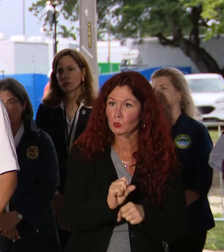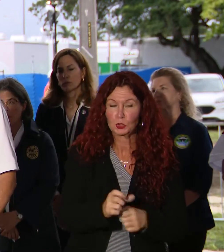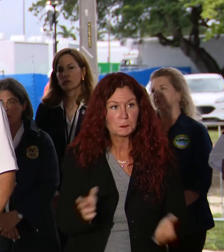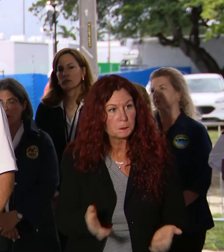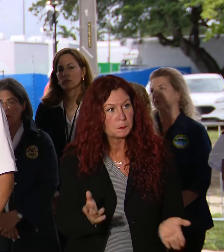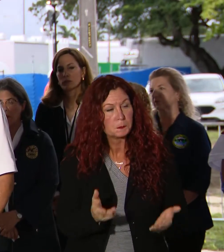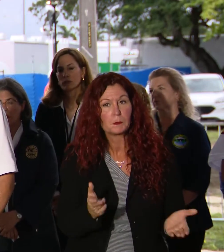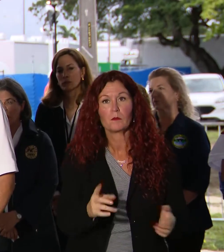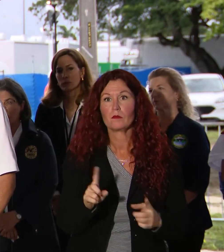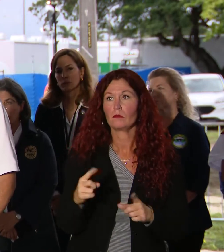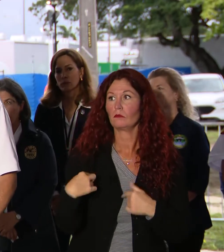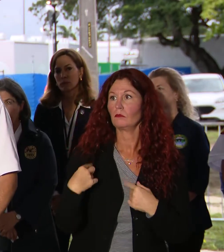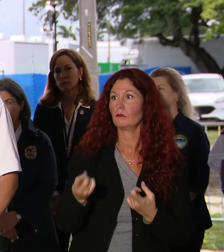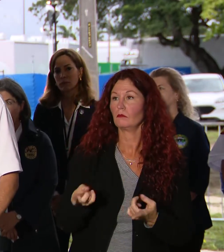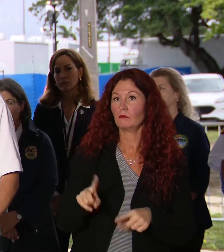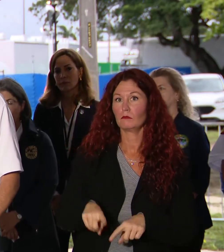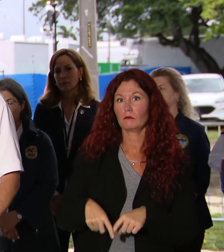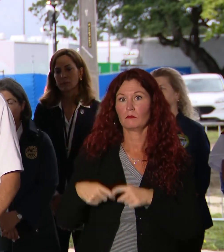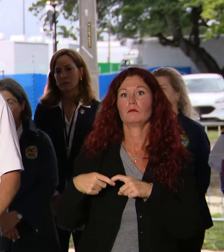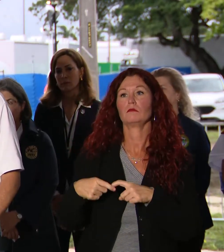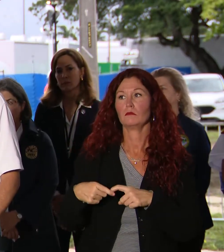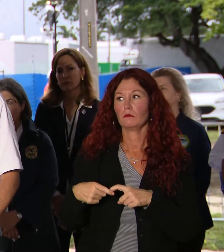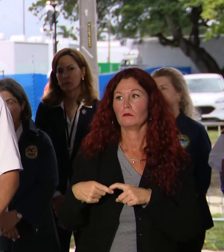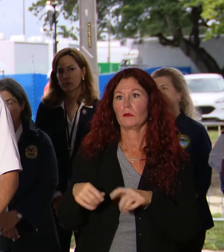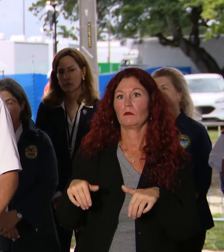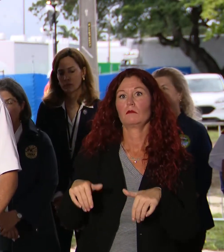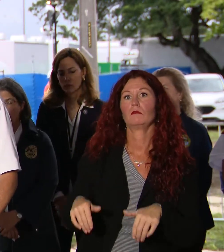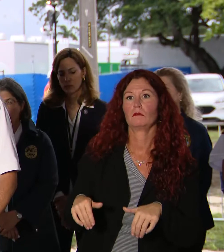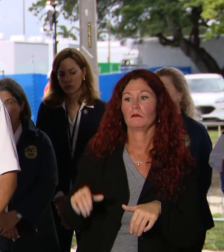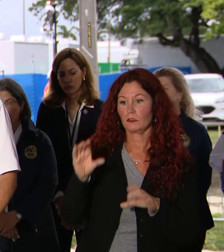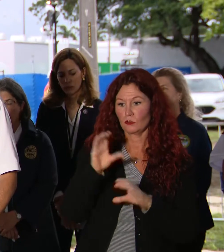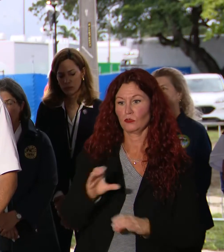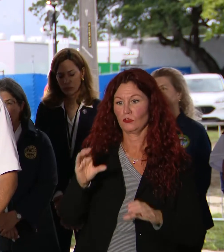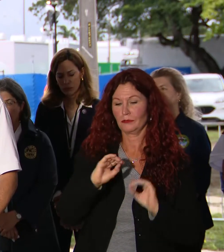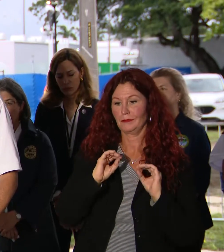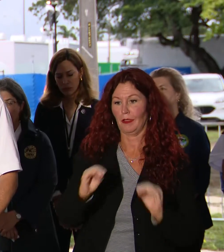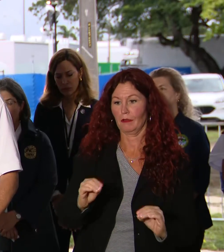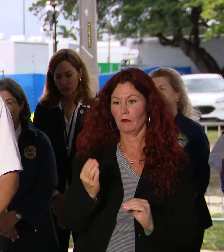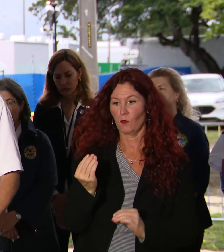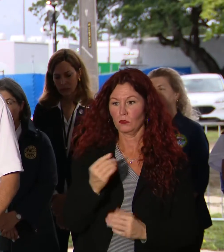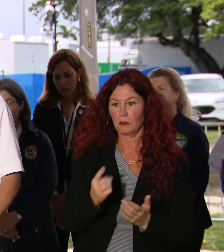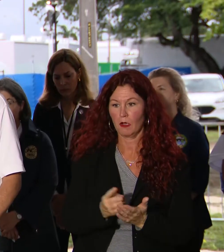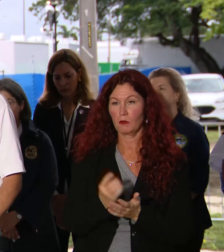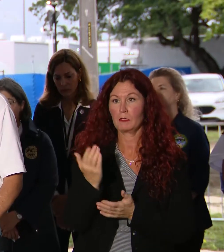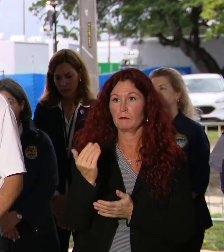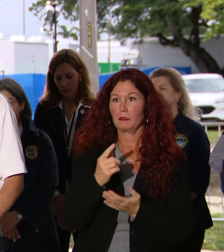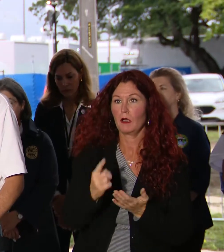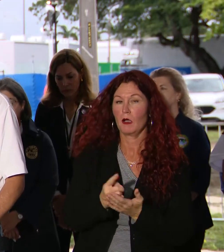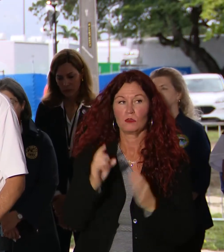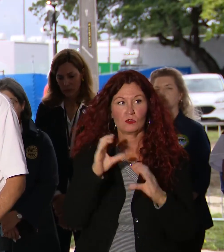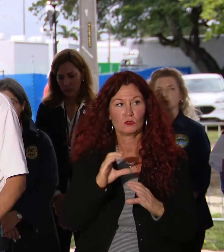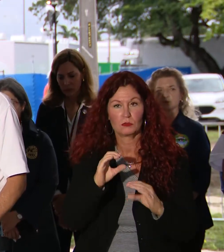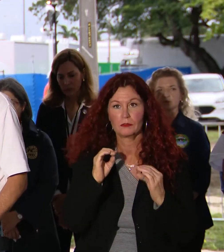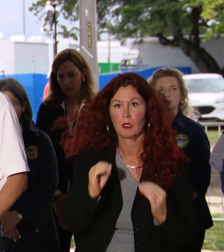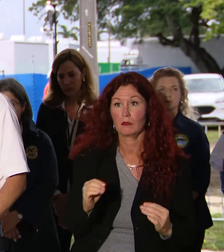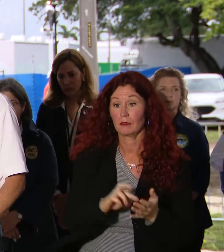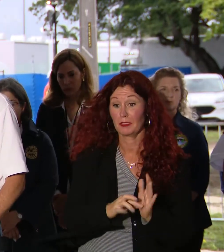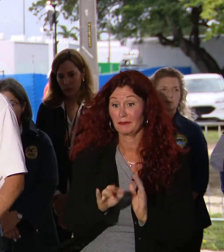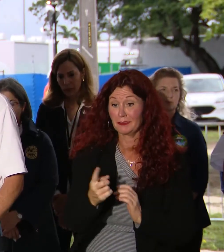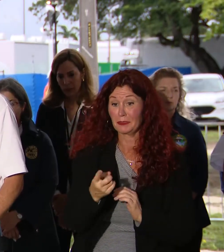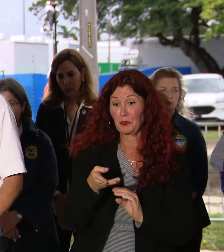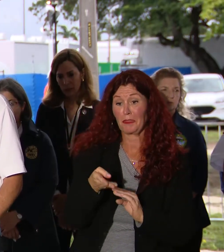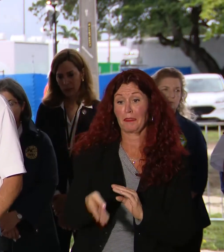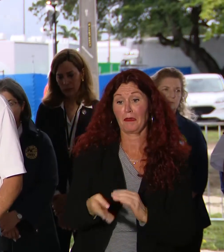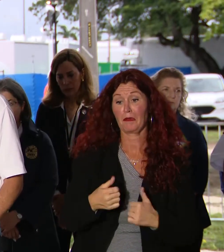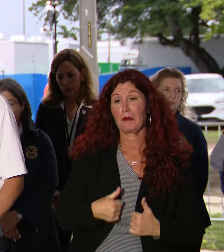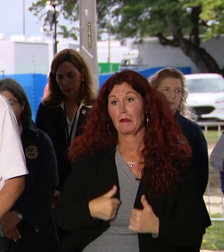know, minutes and hours matter and lives are at stake, and, you know, her efforts are not only